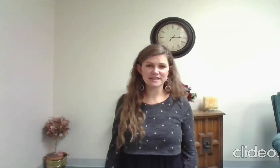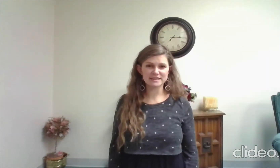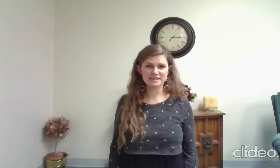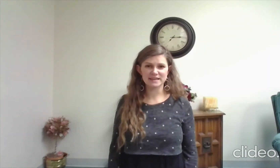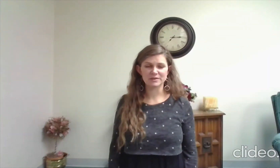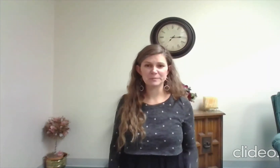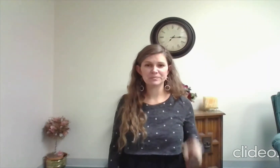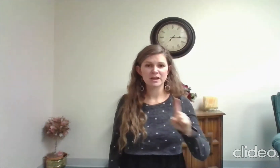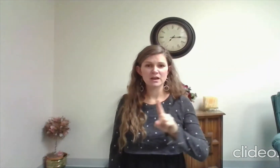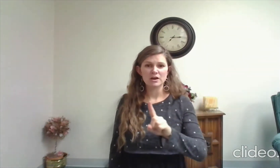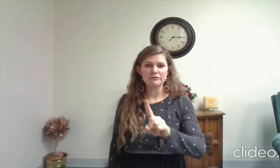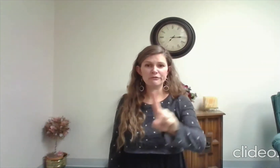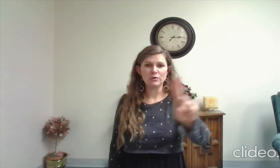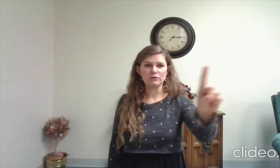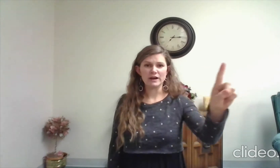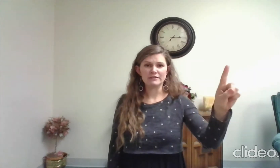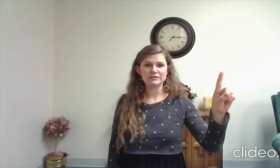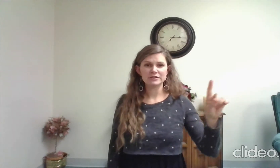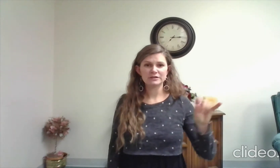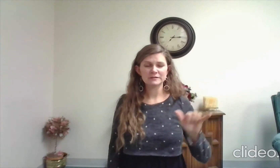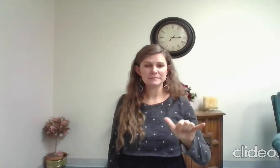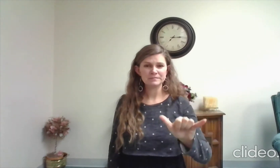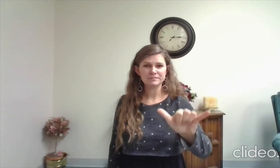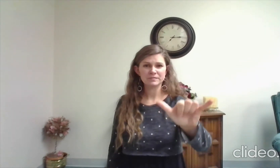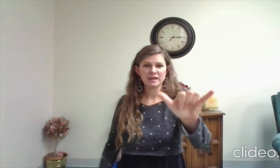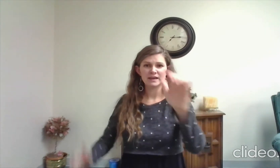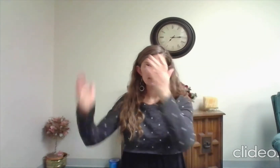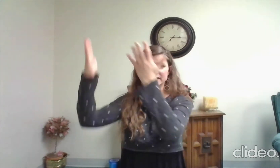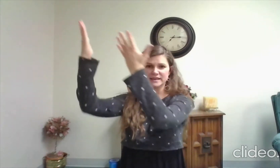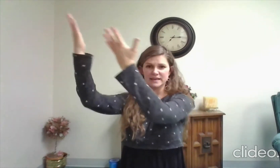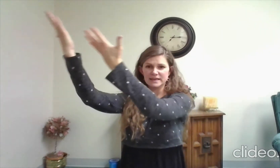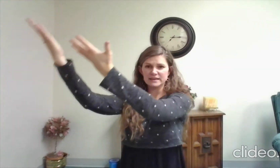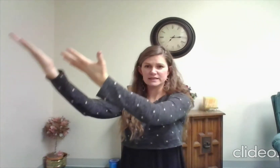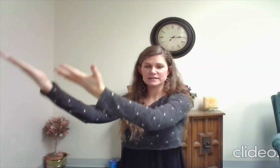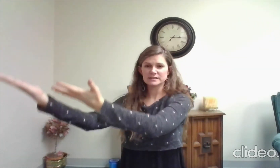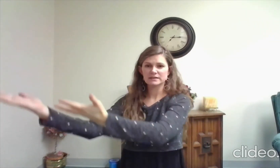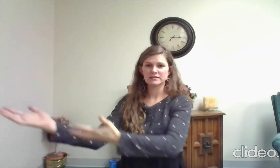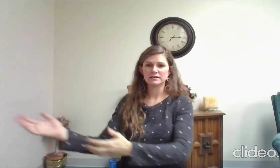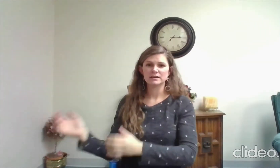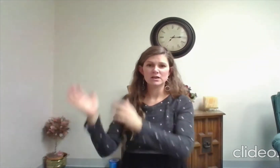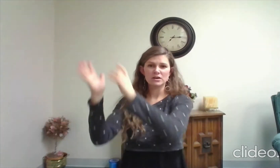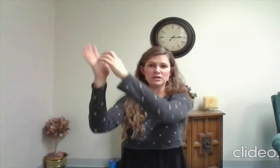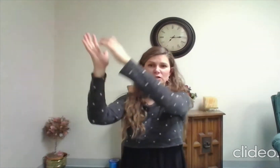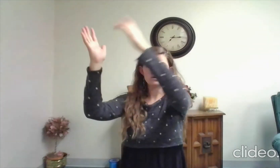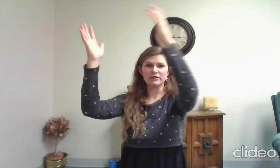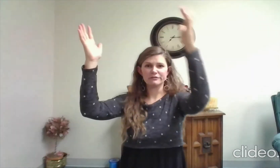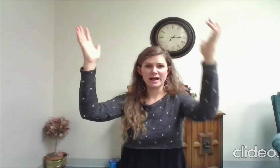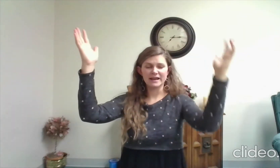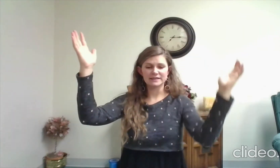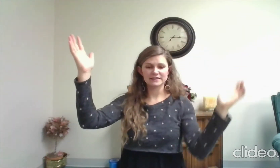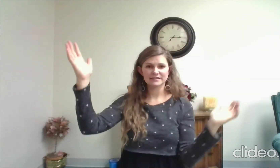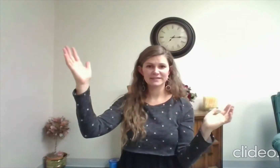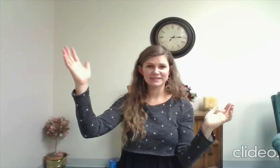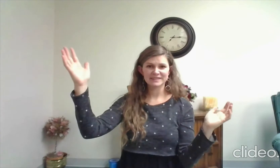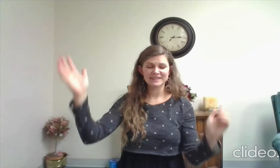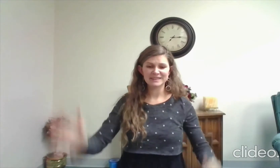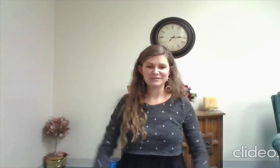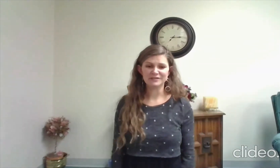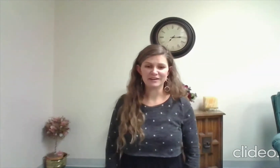sentence together. Forever, he is glorified. Very